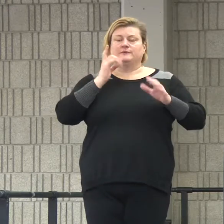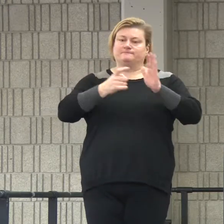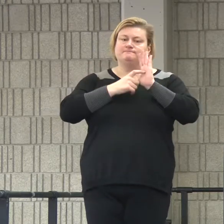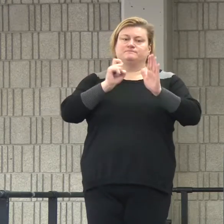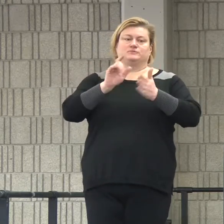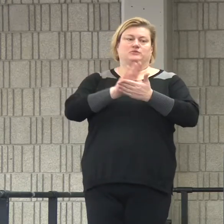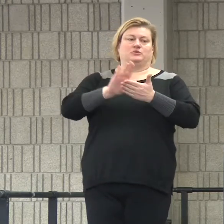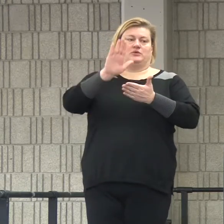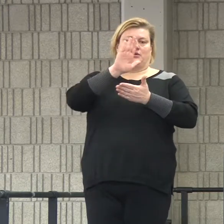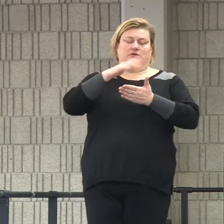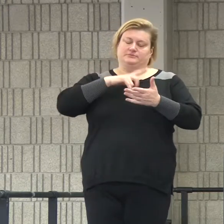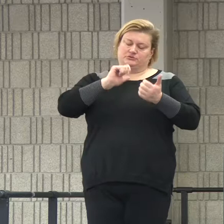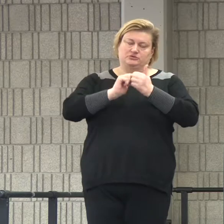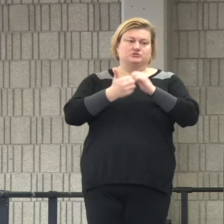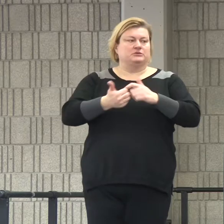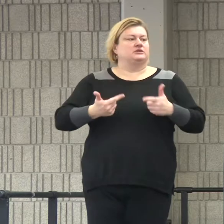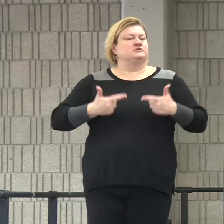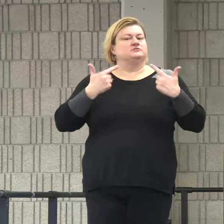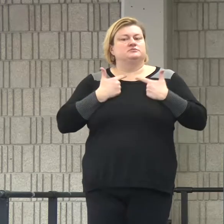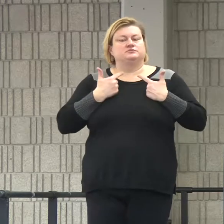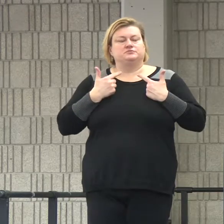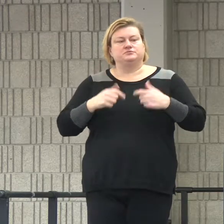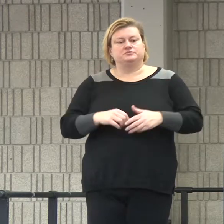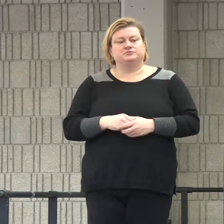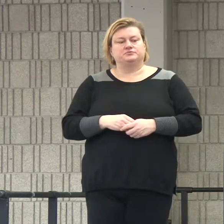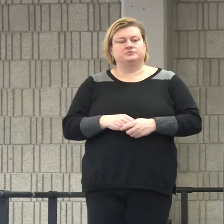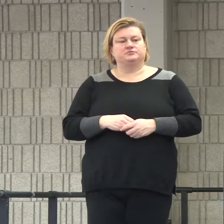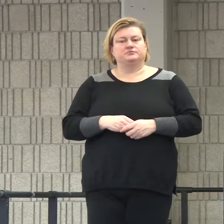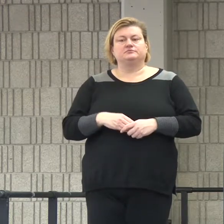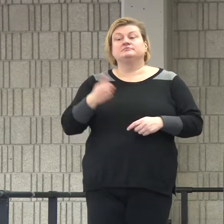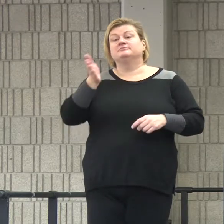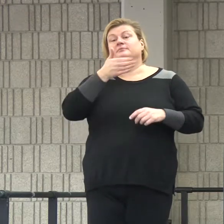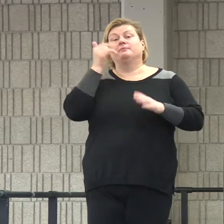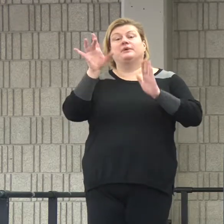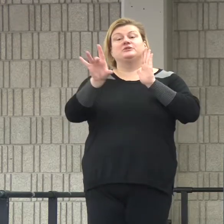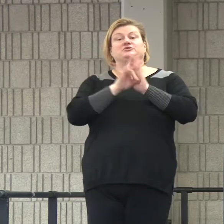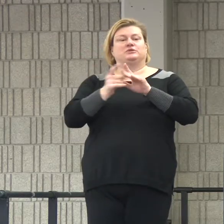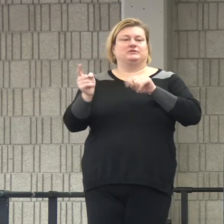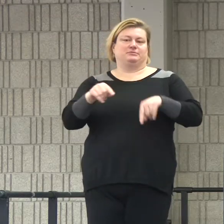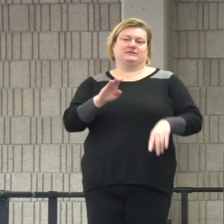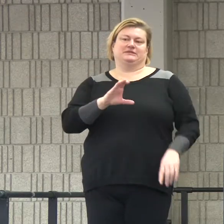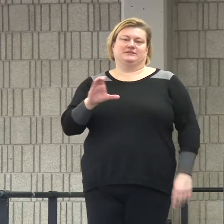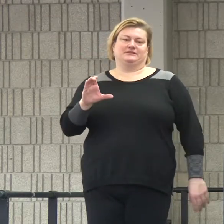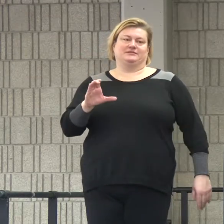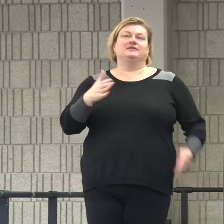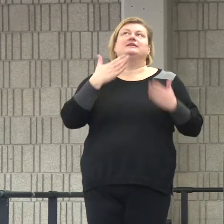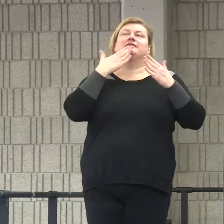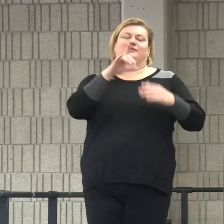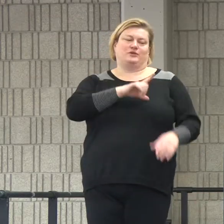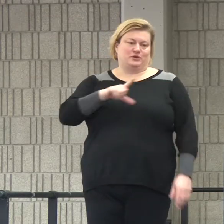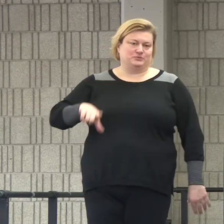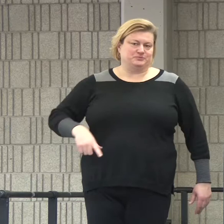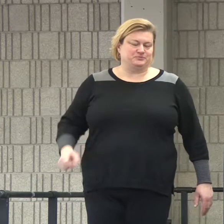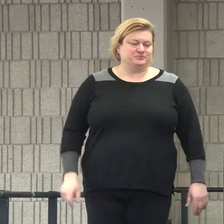college for anything to change. Best choice I ever made. Thank the Lord.